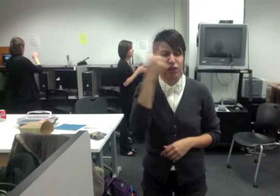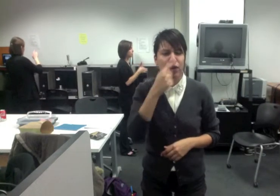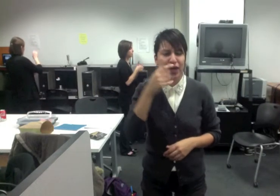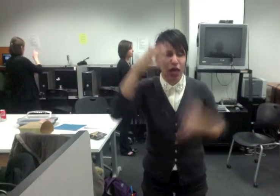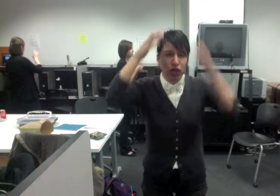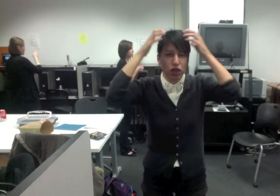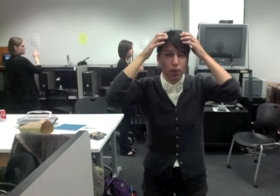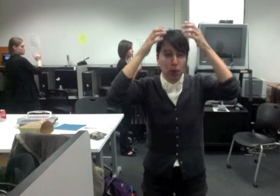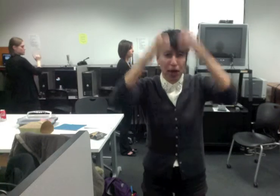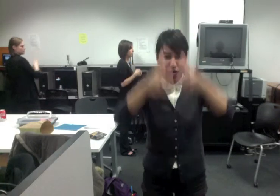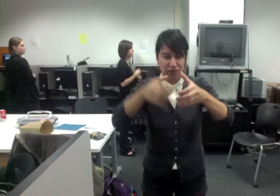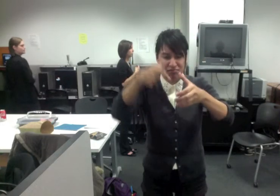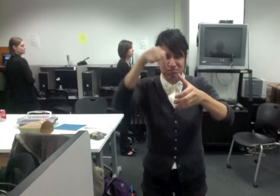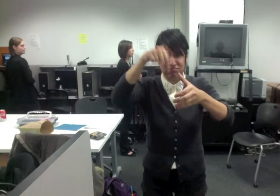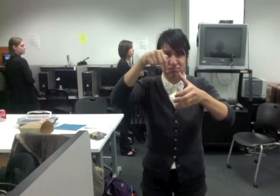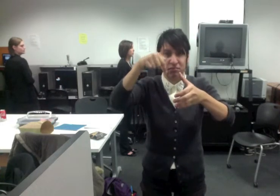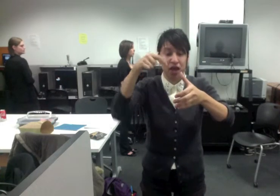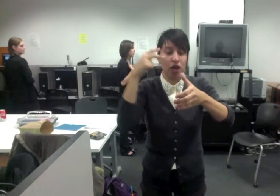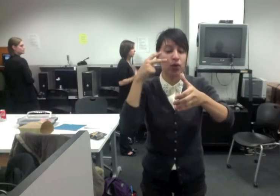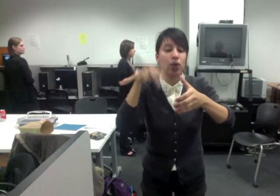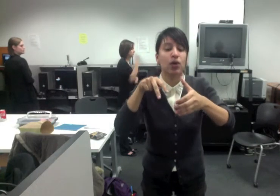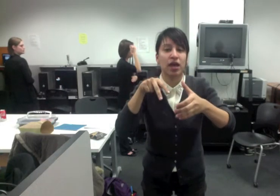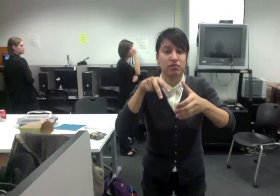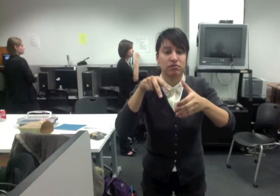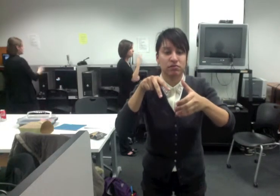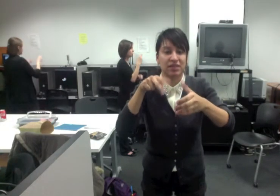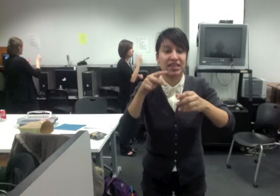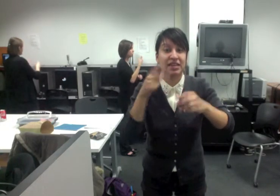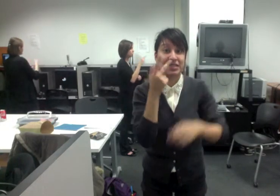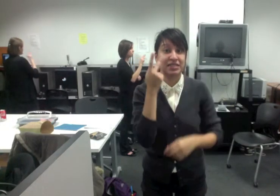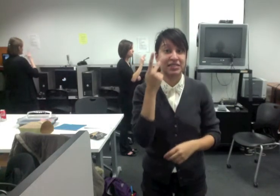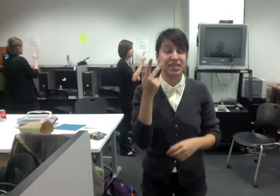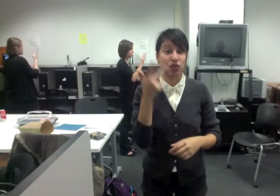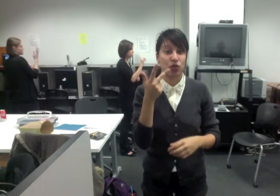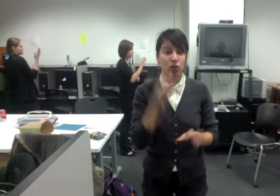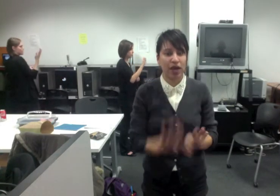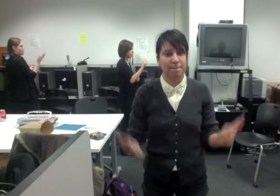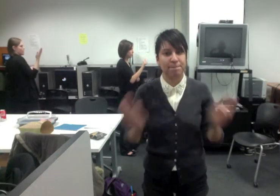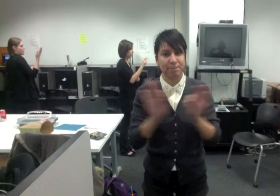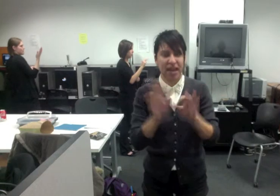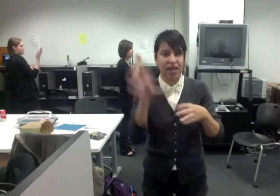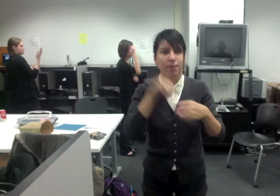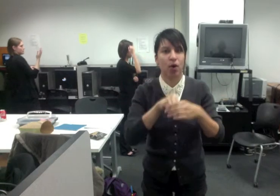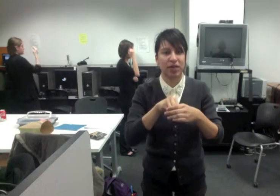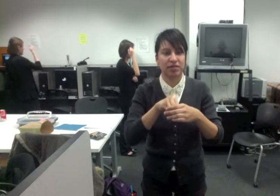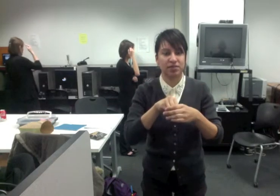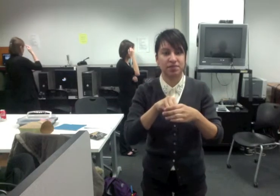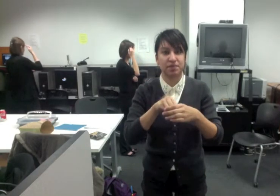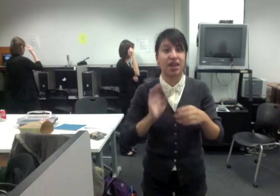major components that correlate perfectly with the golden circle. Our newest brain, our Homo sapien brain, our